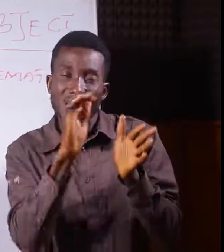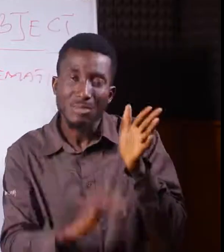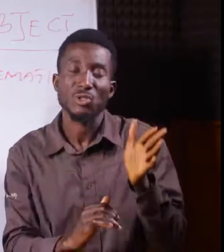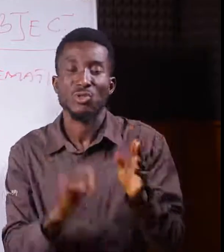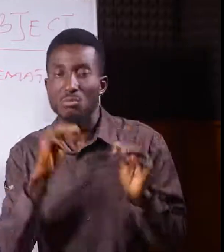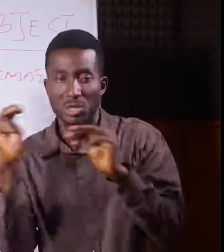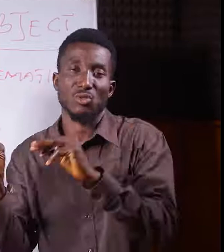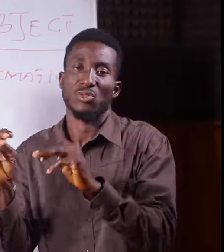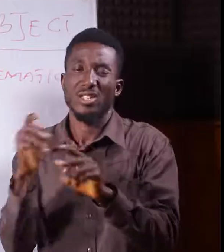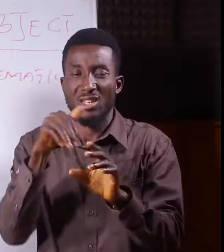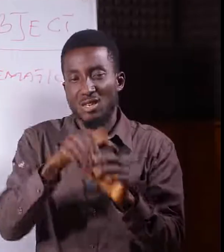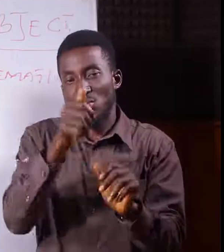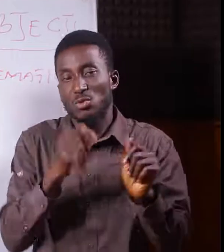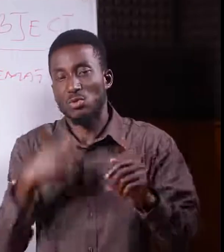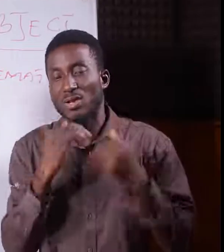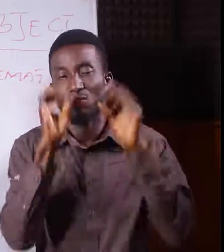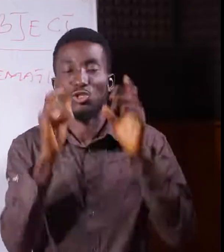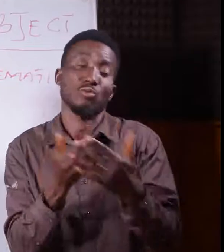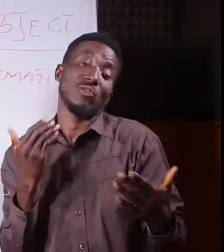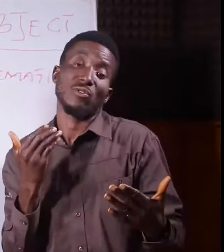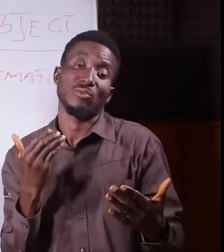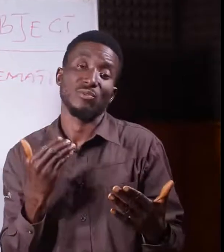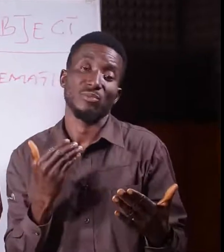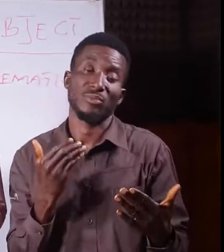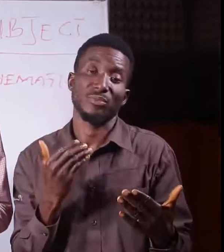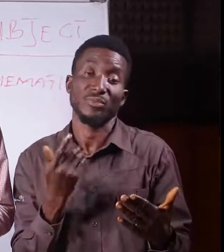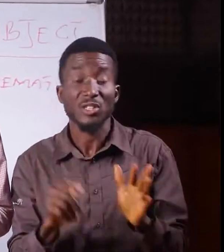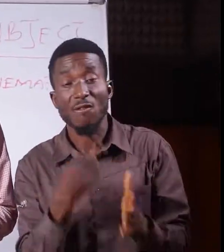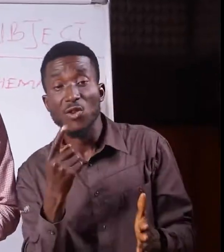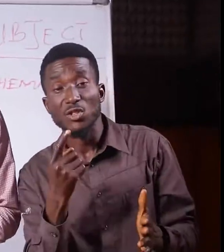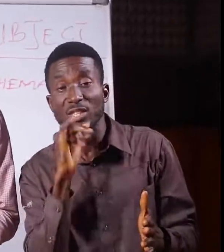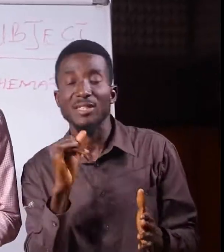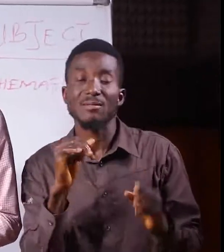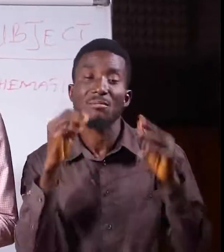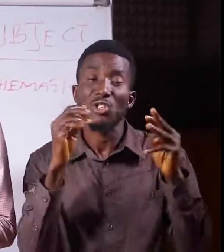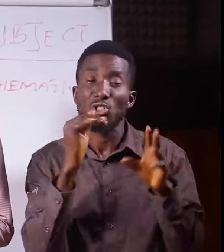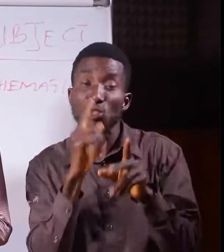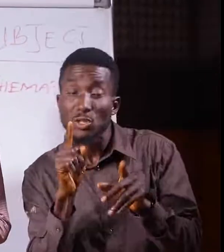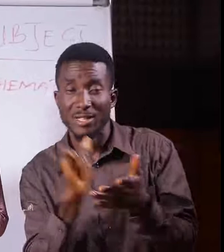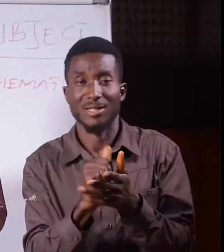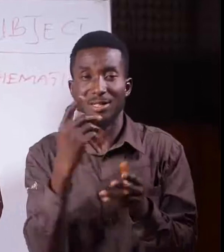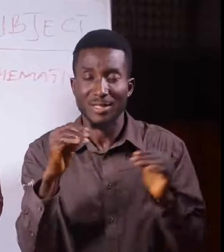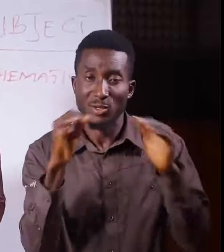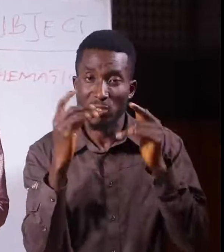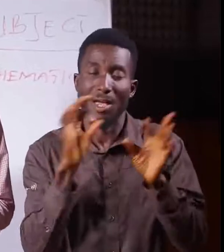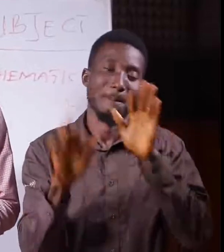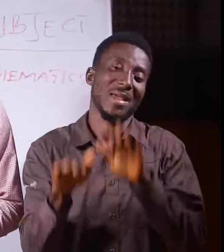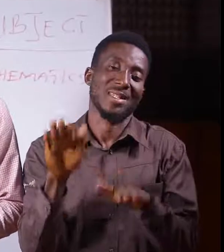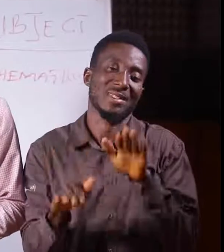elimination method, in which I have told you earlier. The first is make sure the equations are